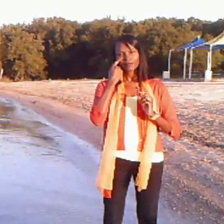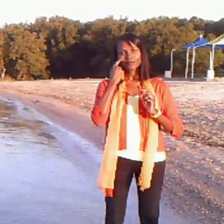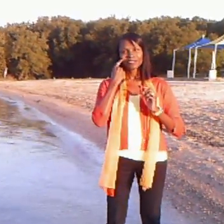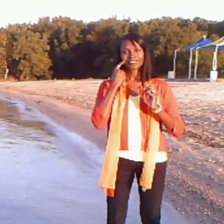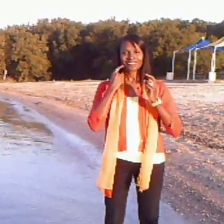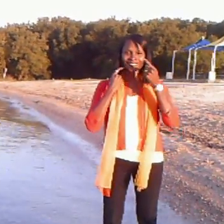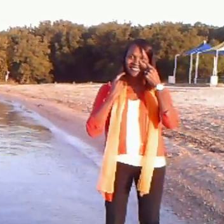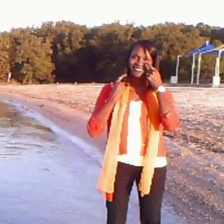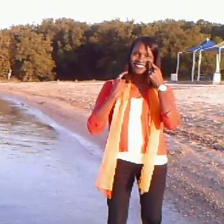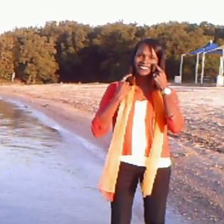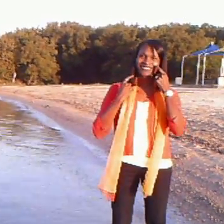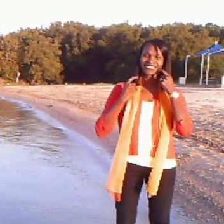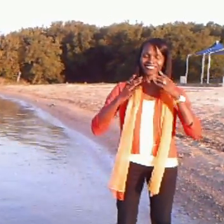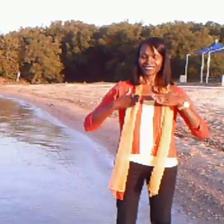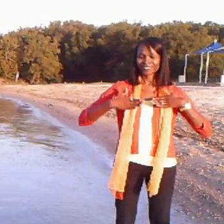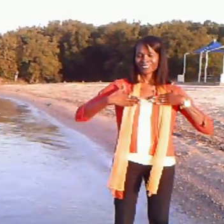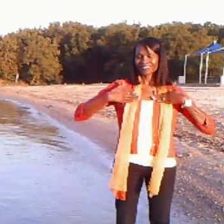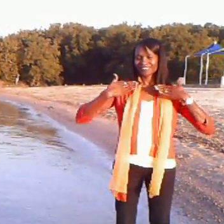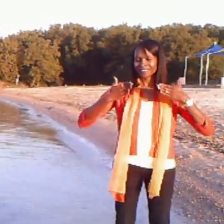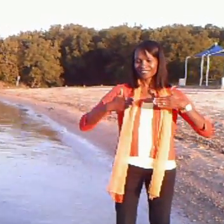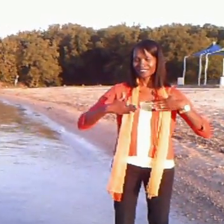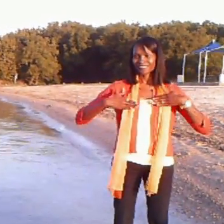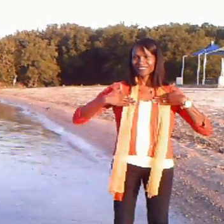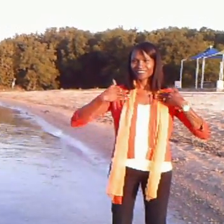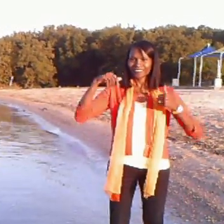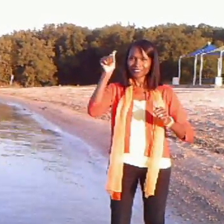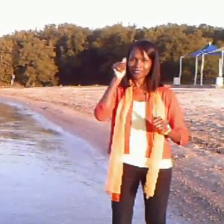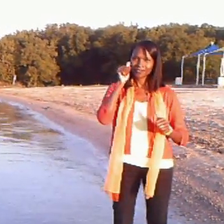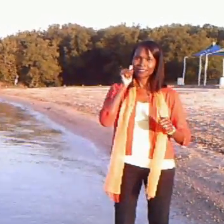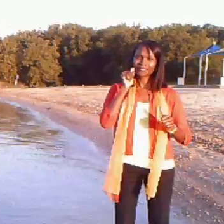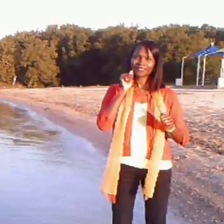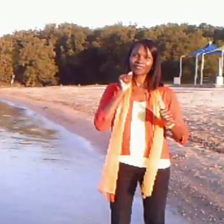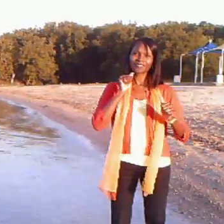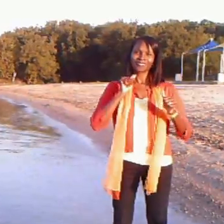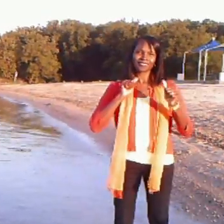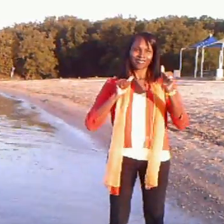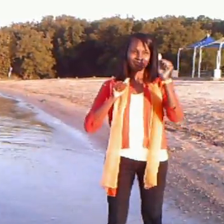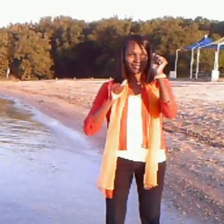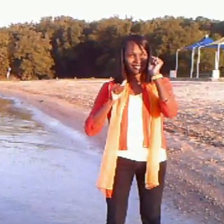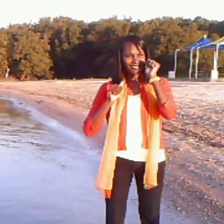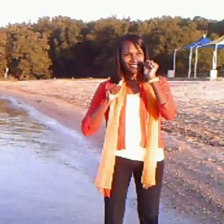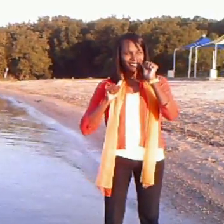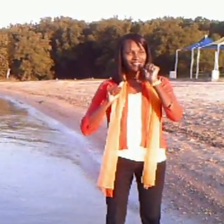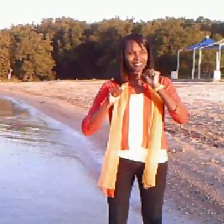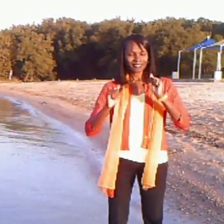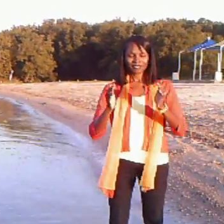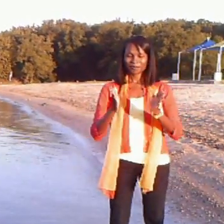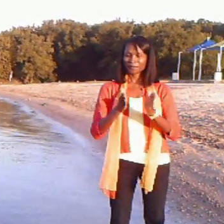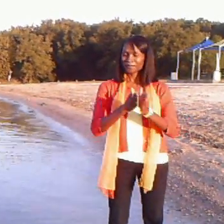stream down my face With arms while upon